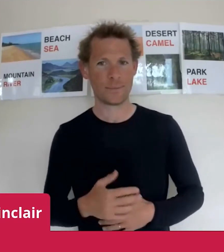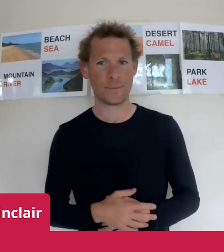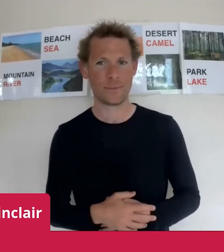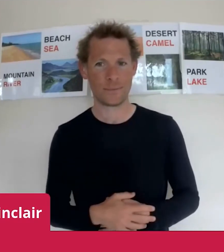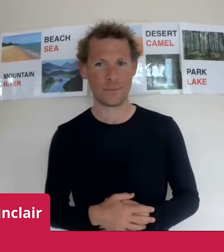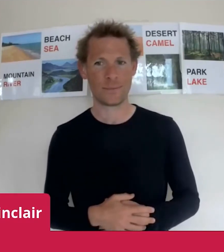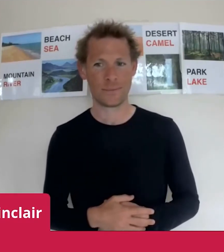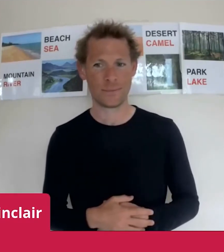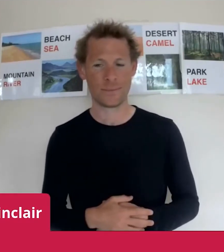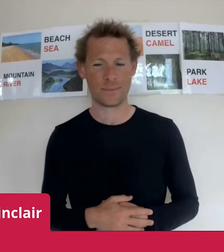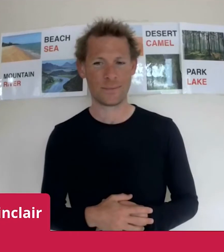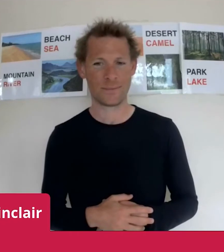emotions.